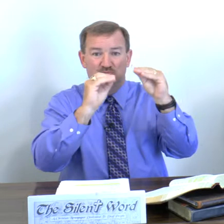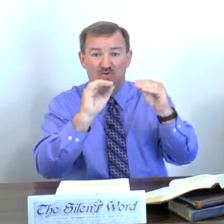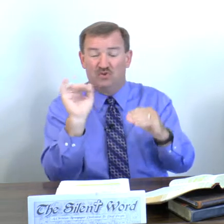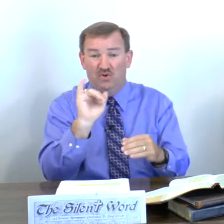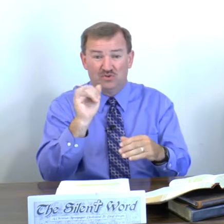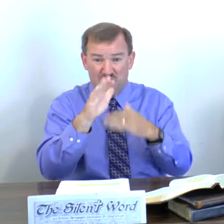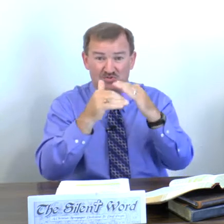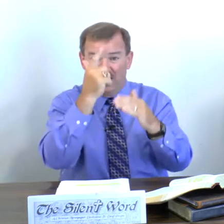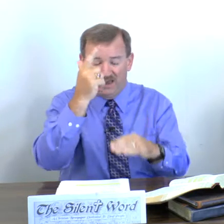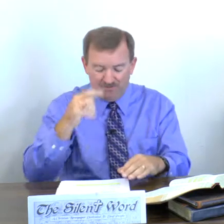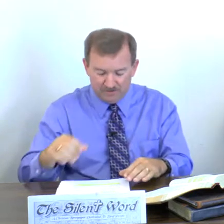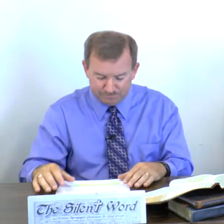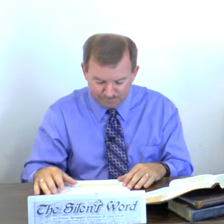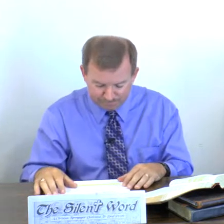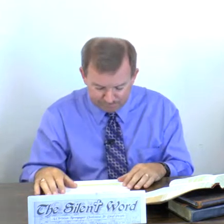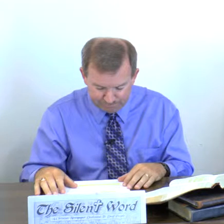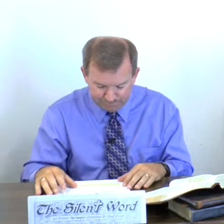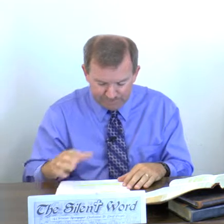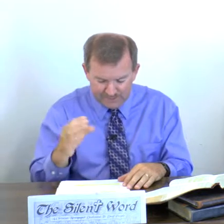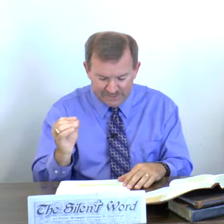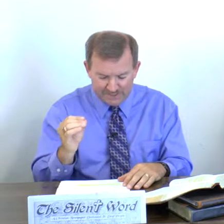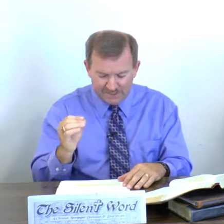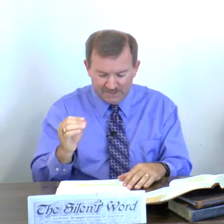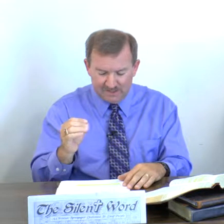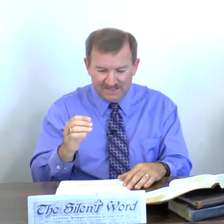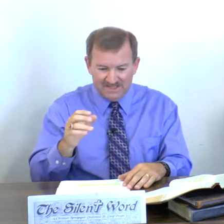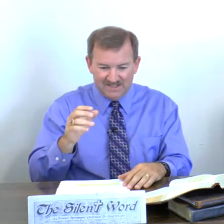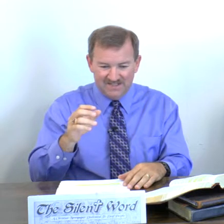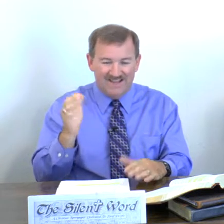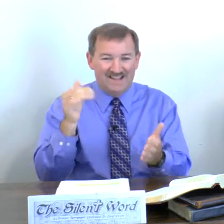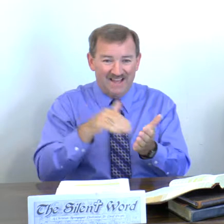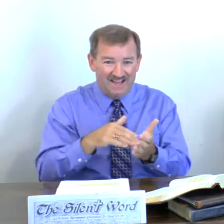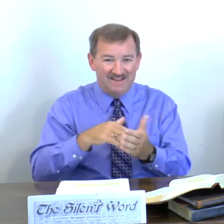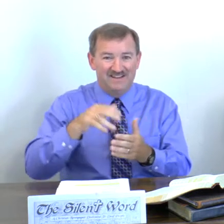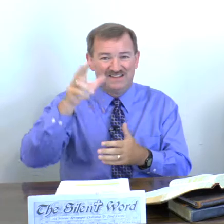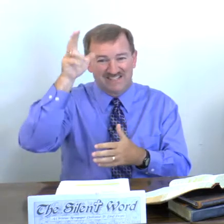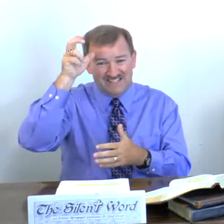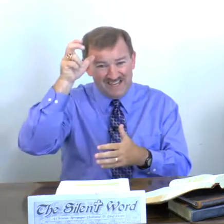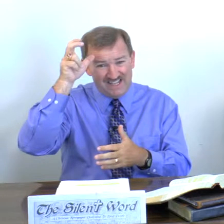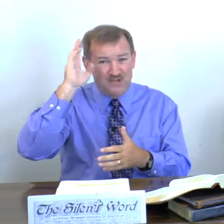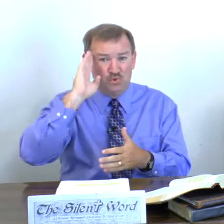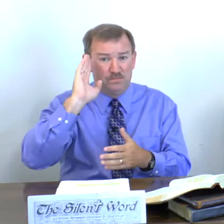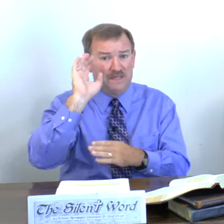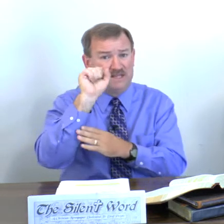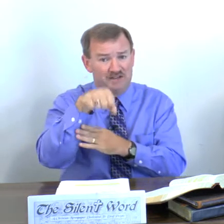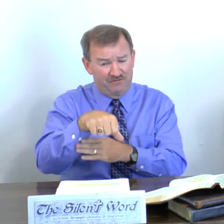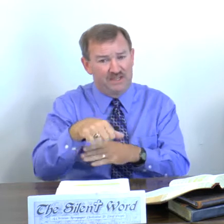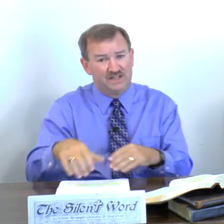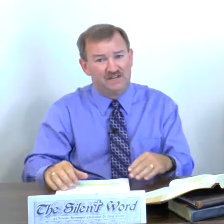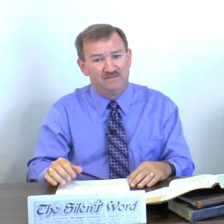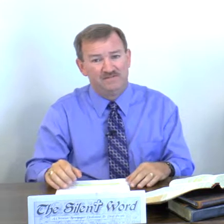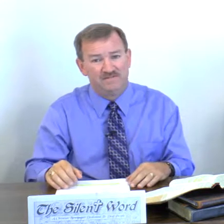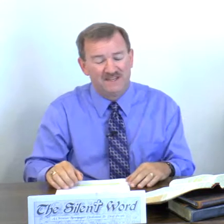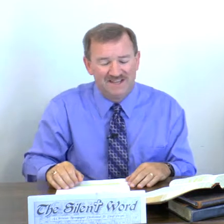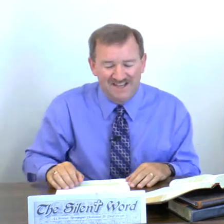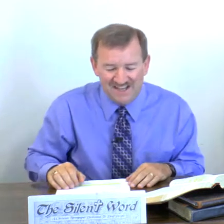moved also to heaven. And again, Satan will be defeated.